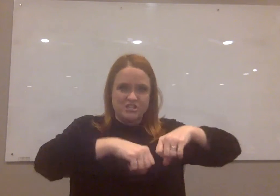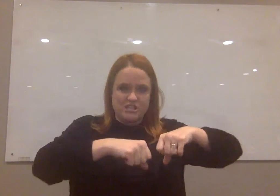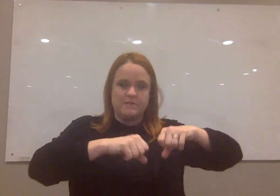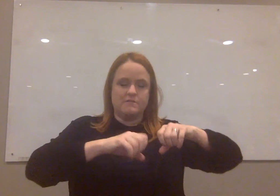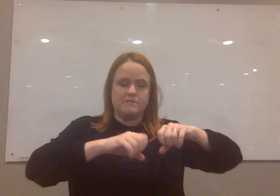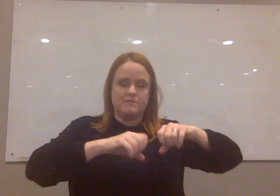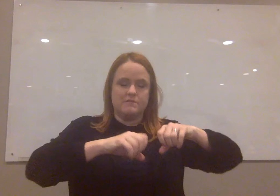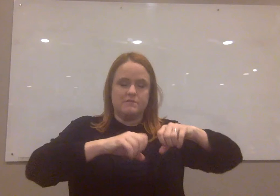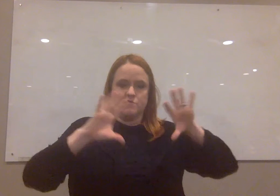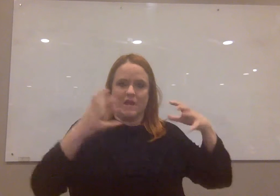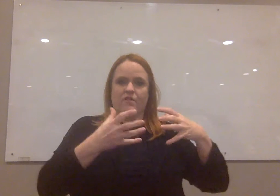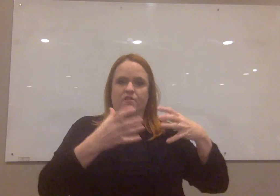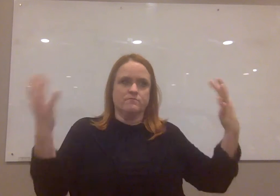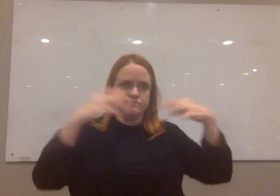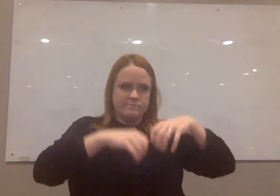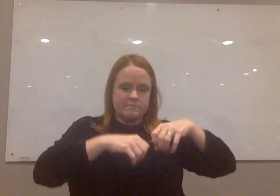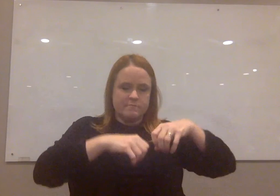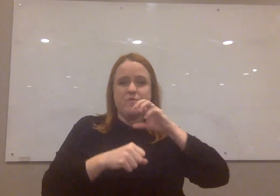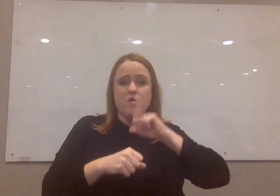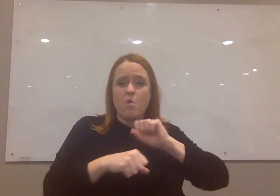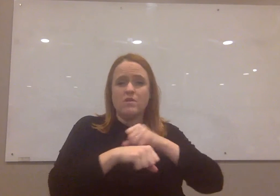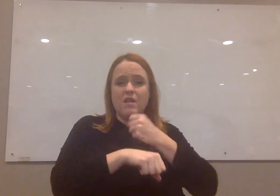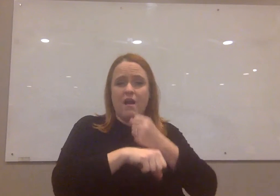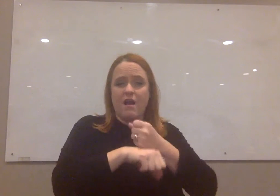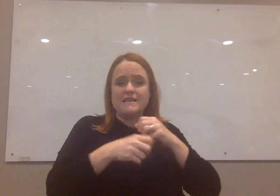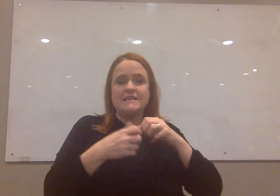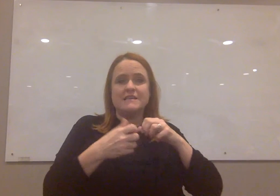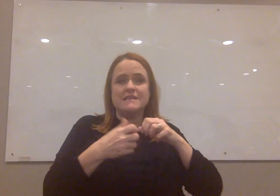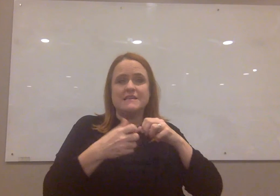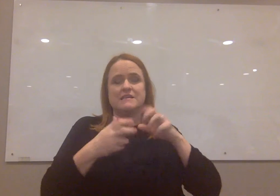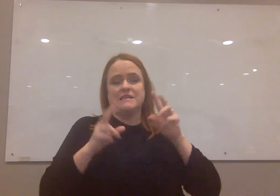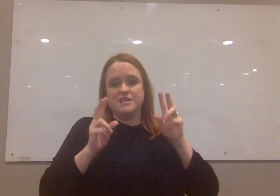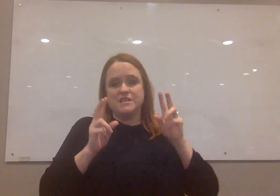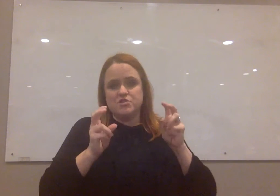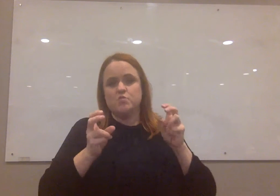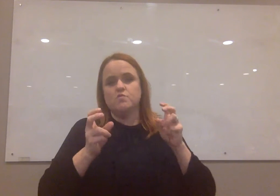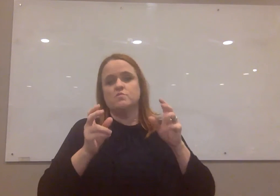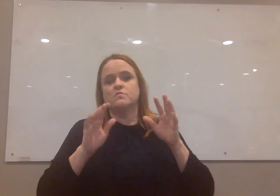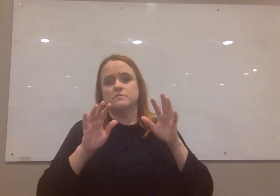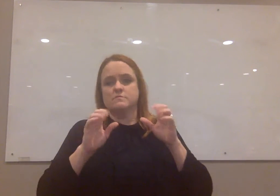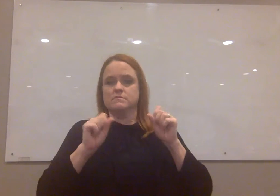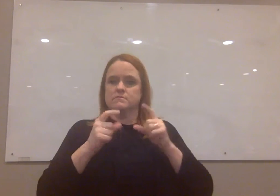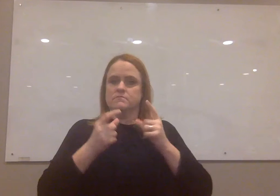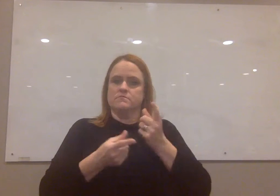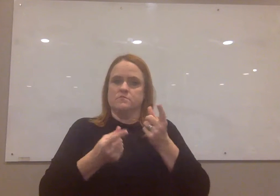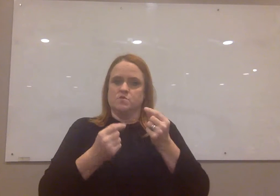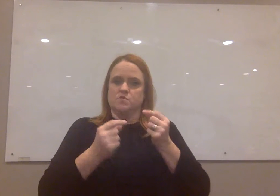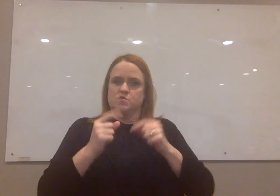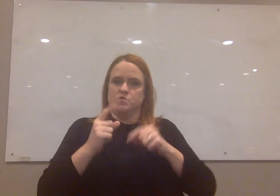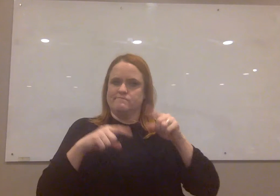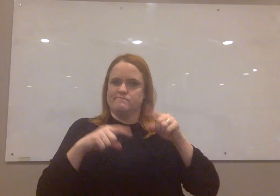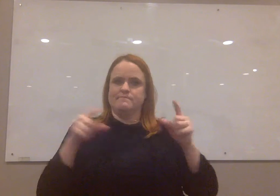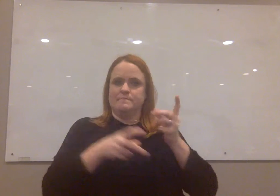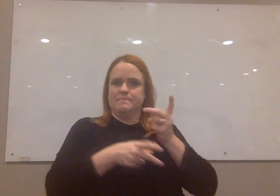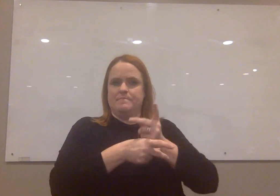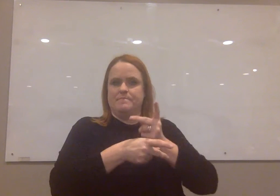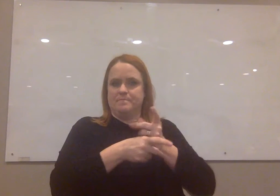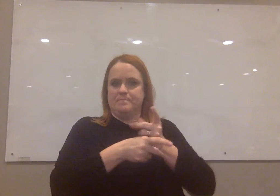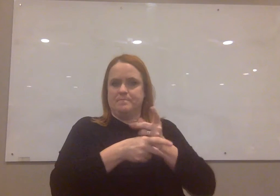your old locking issues. You can do various things to manage that, right? Like have a